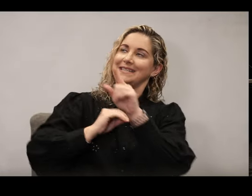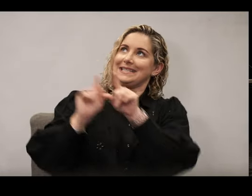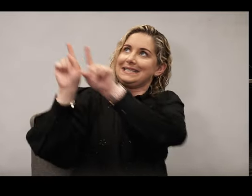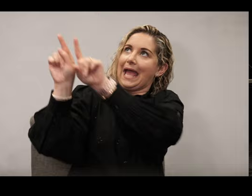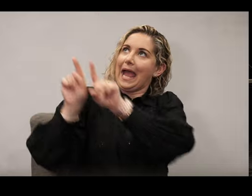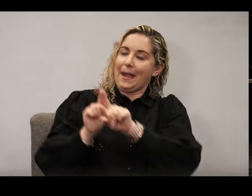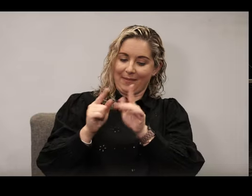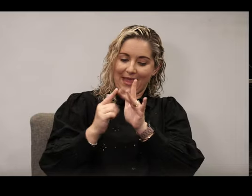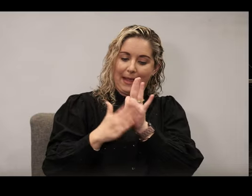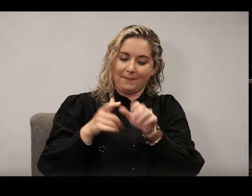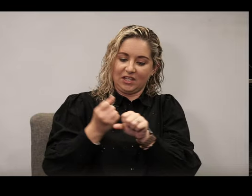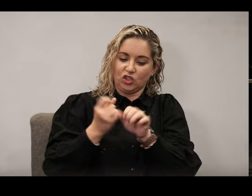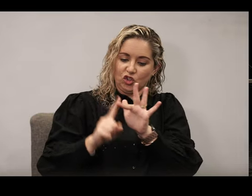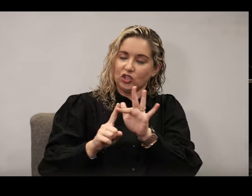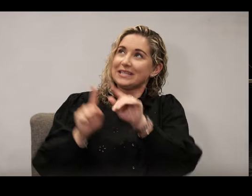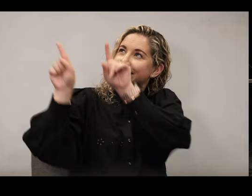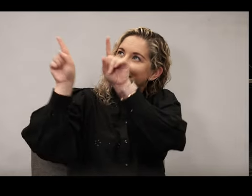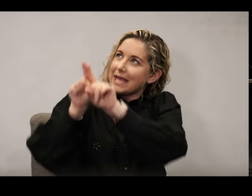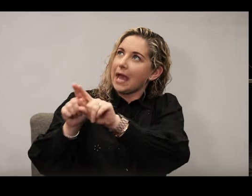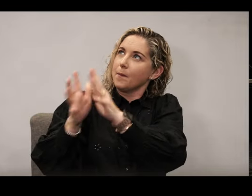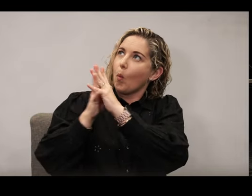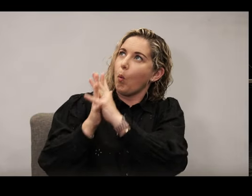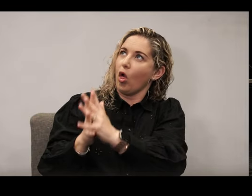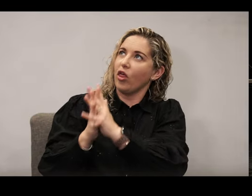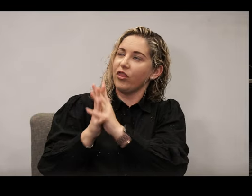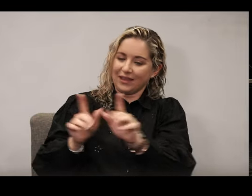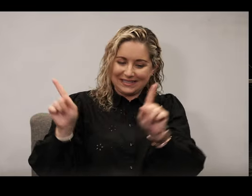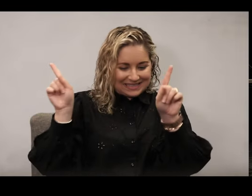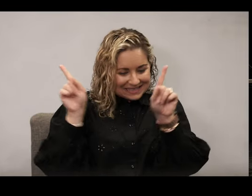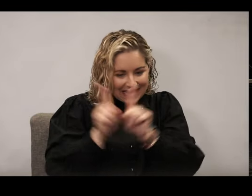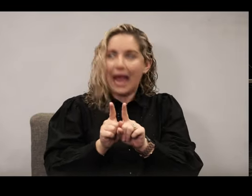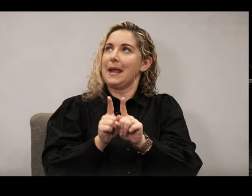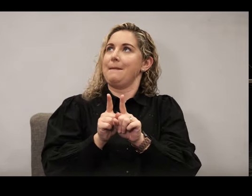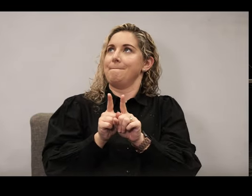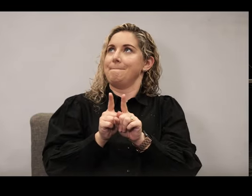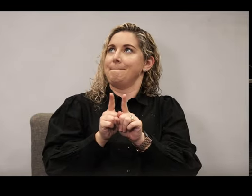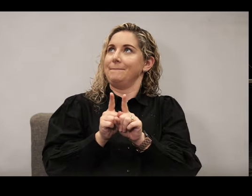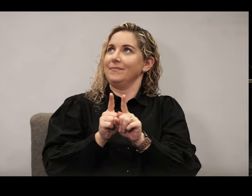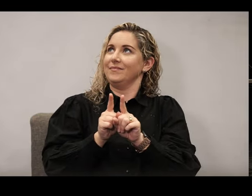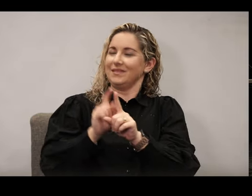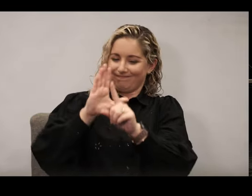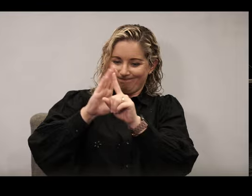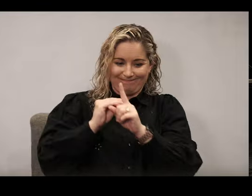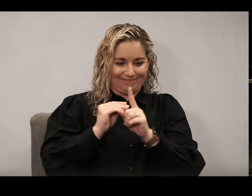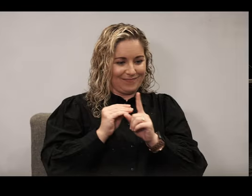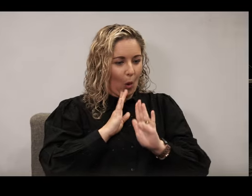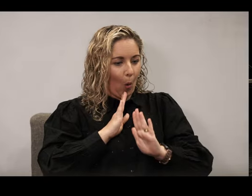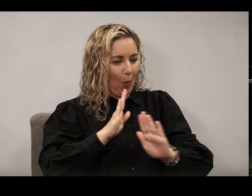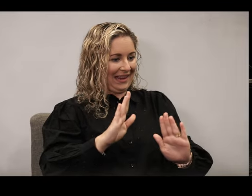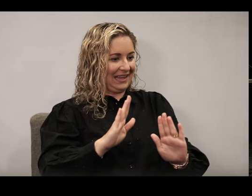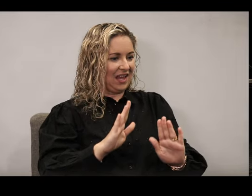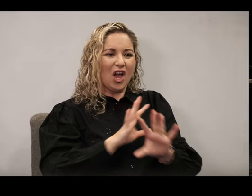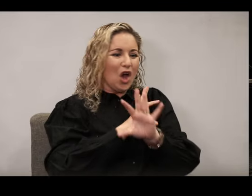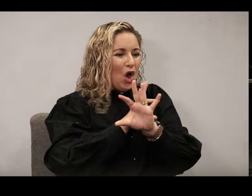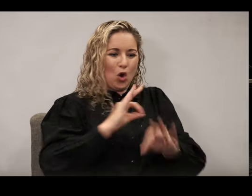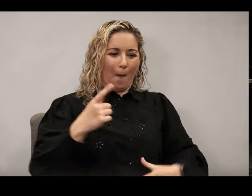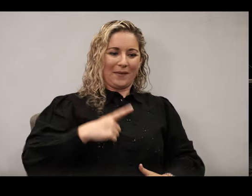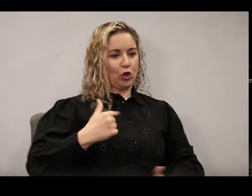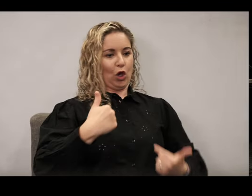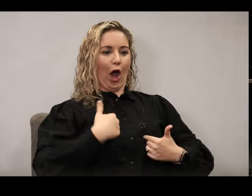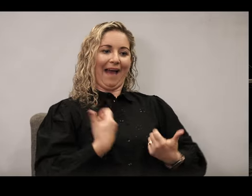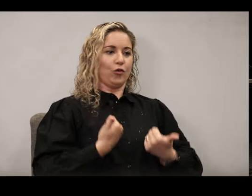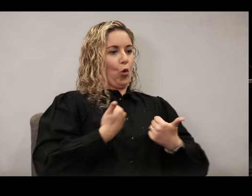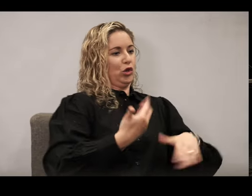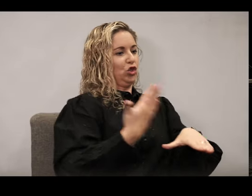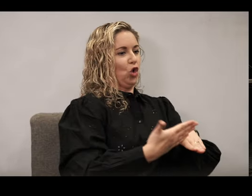in worth and dignity and value, not by virtue of the job we hold, not by virtue of how much money we earn, not by virtue